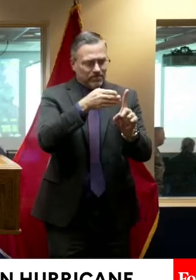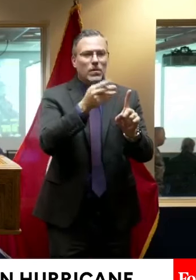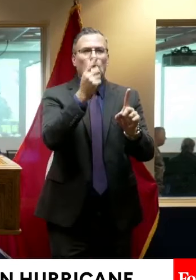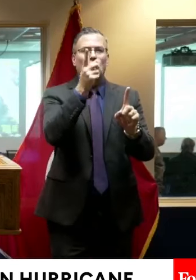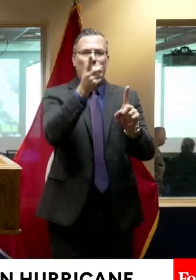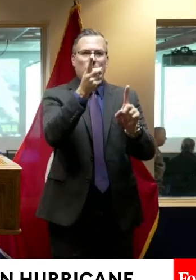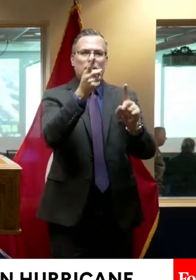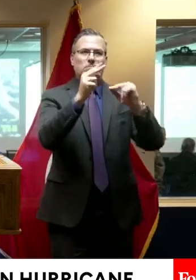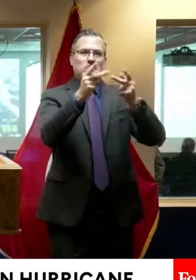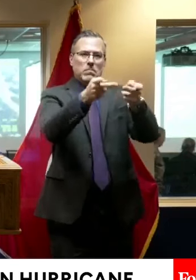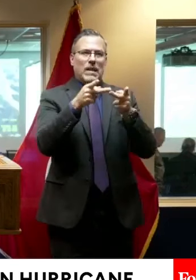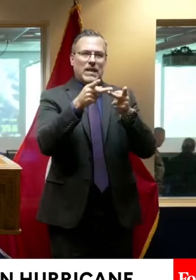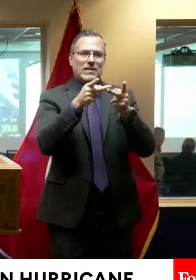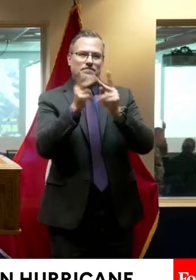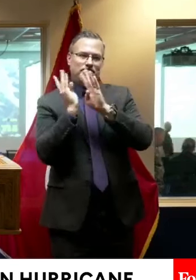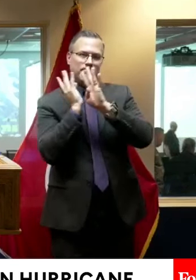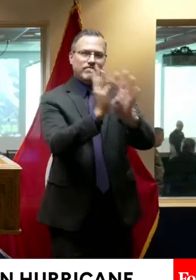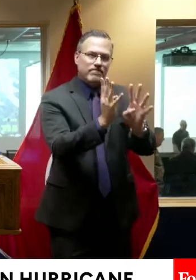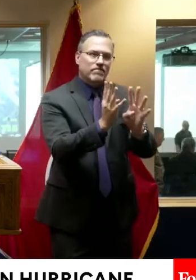one-stop shop for